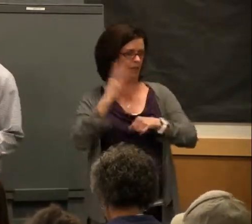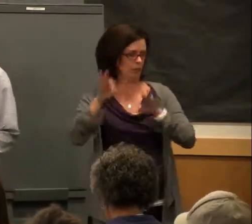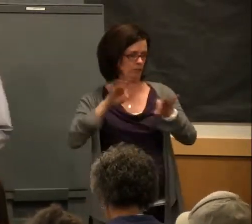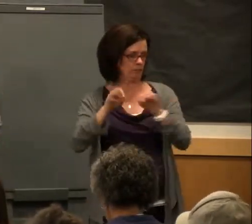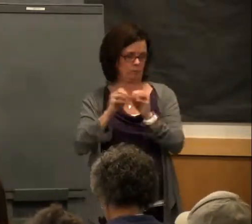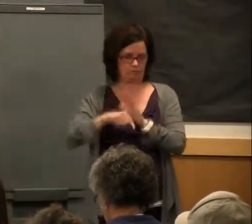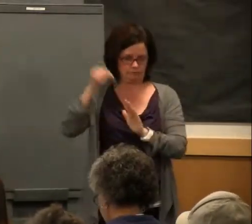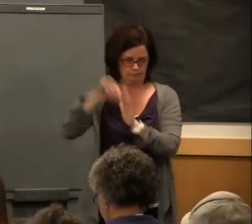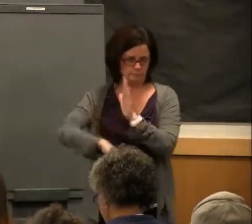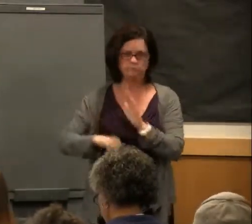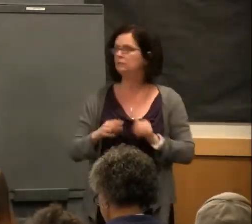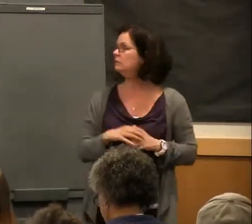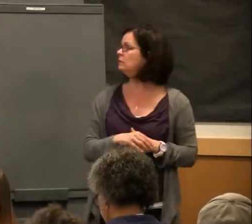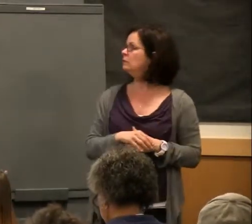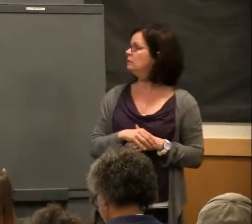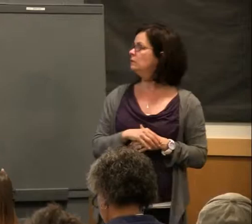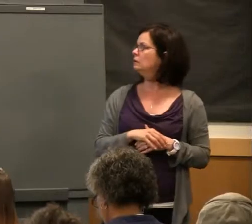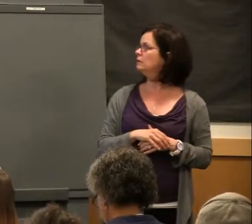more about today.